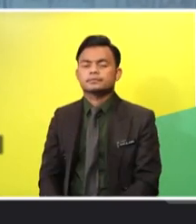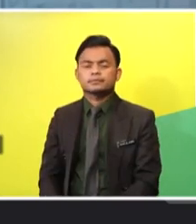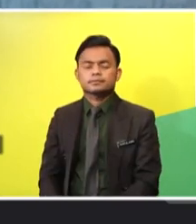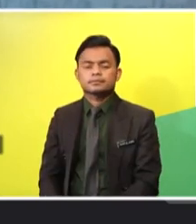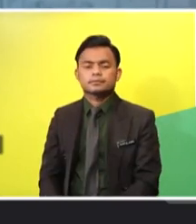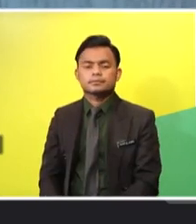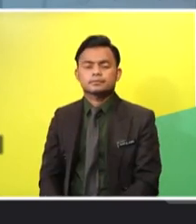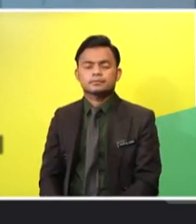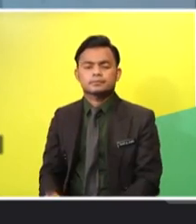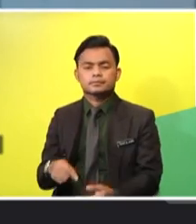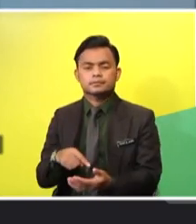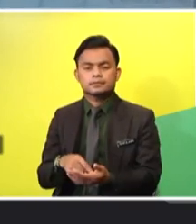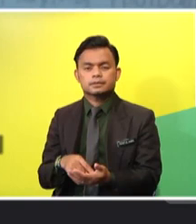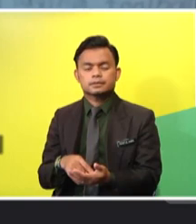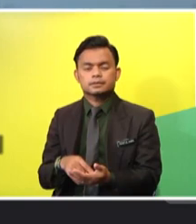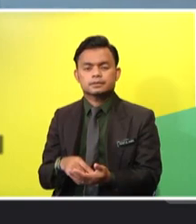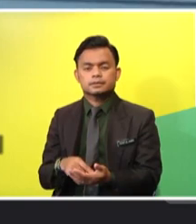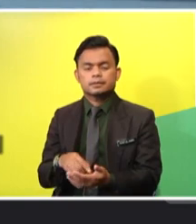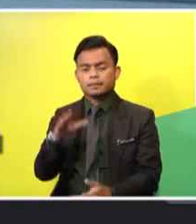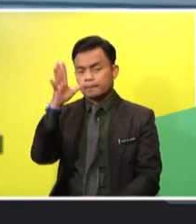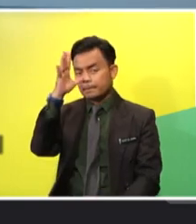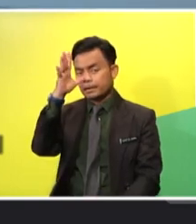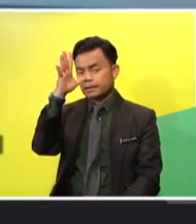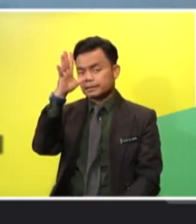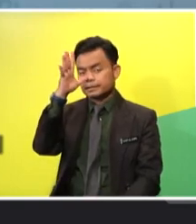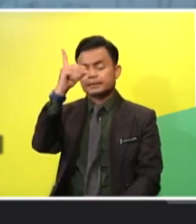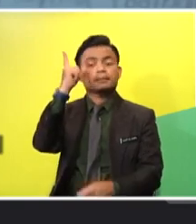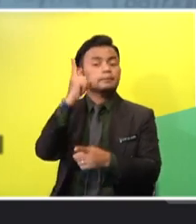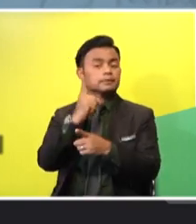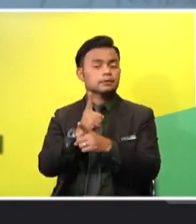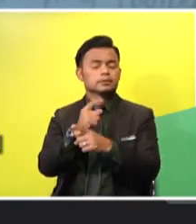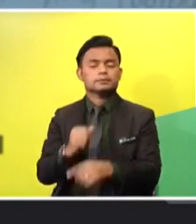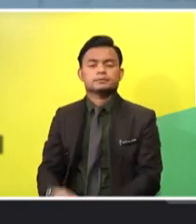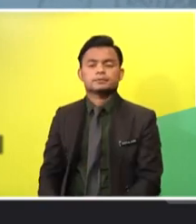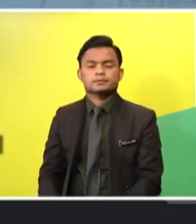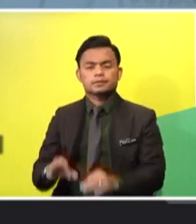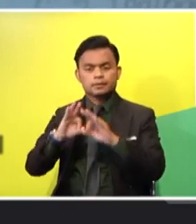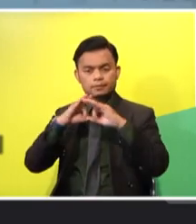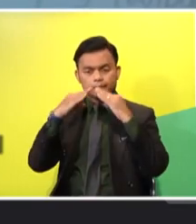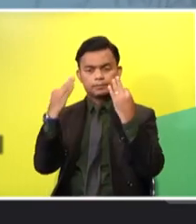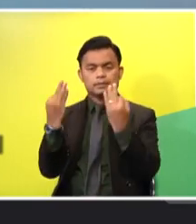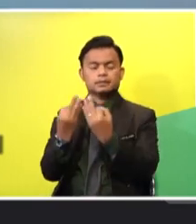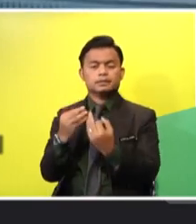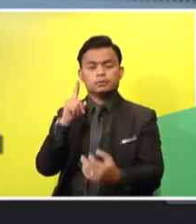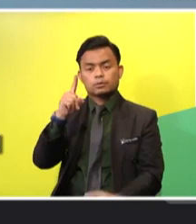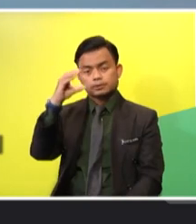Okay, this one. Malacca. Correct. Family,